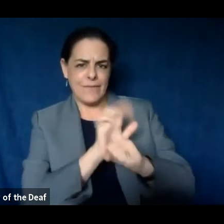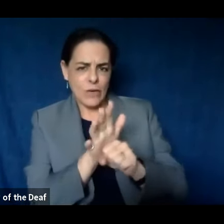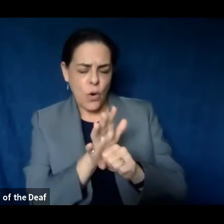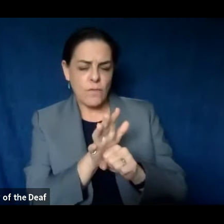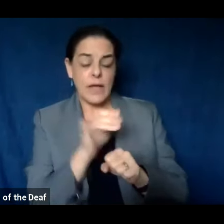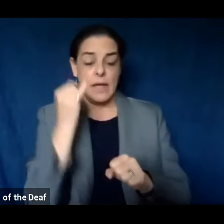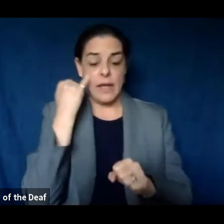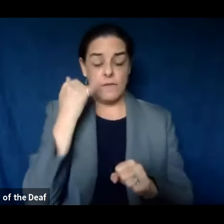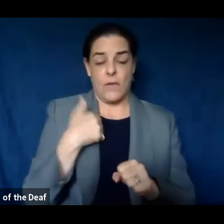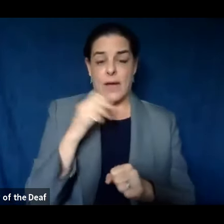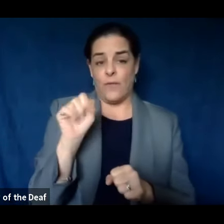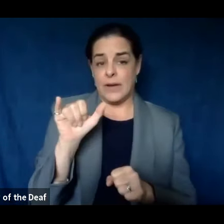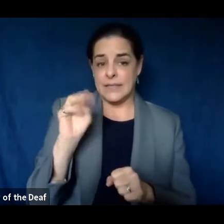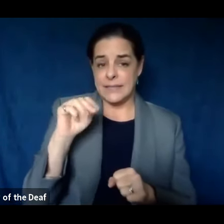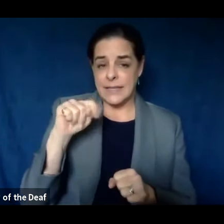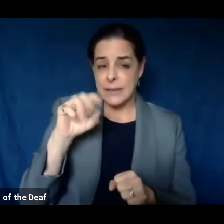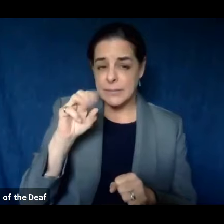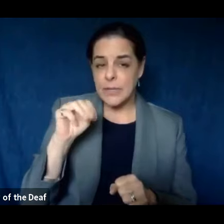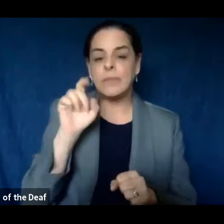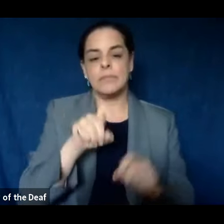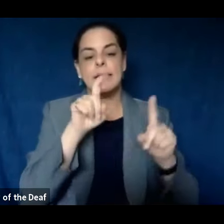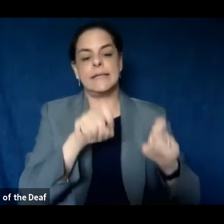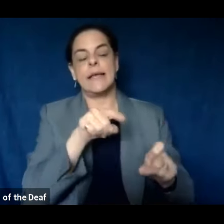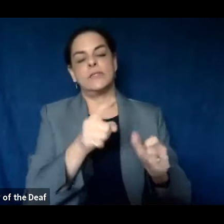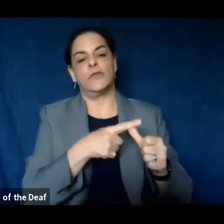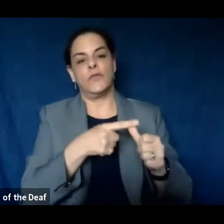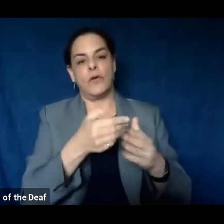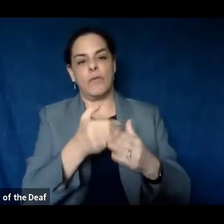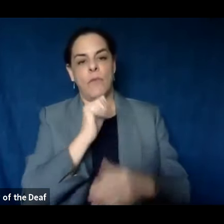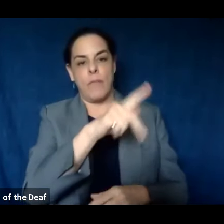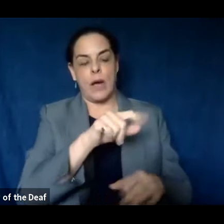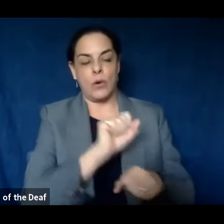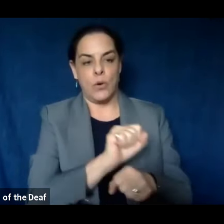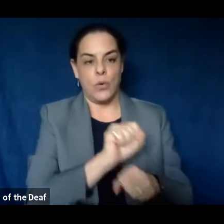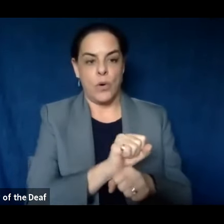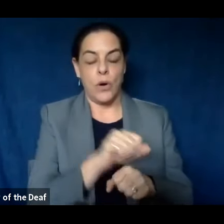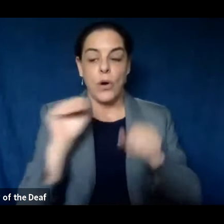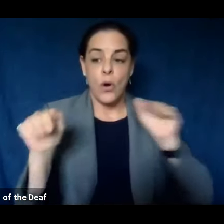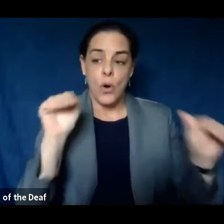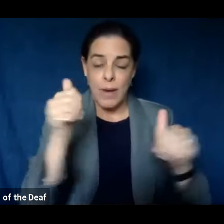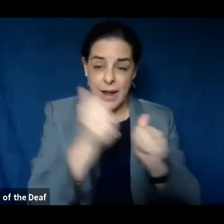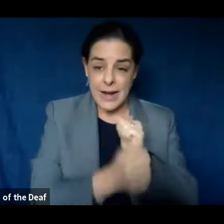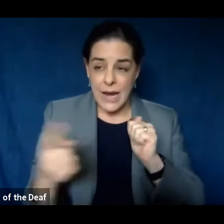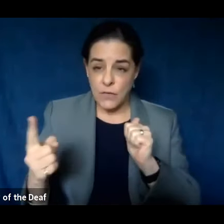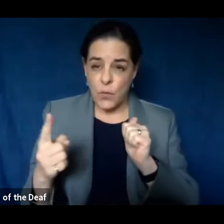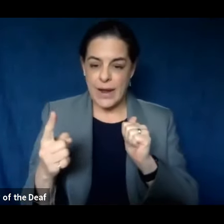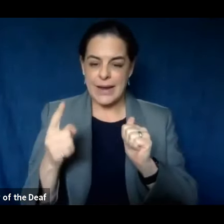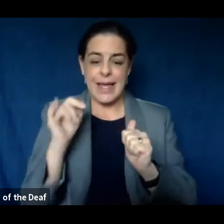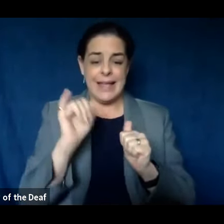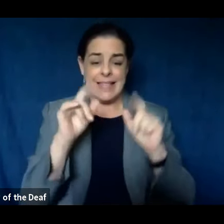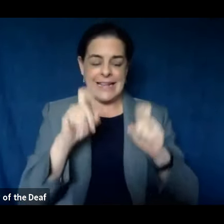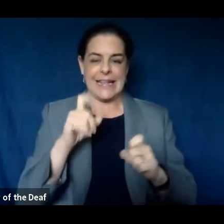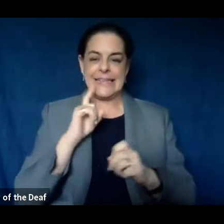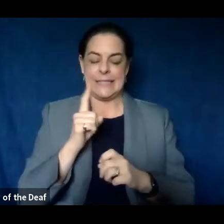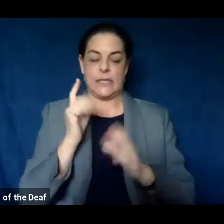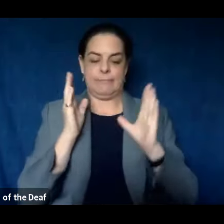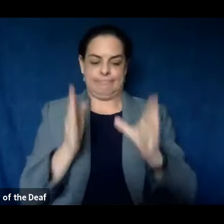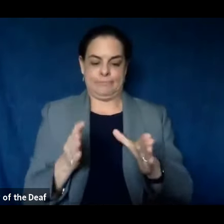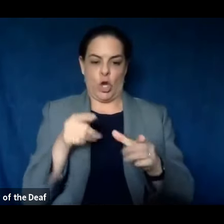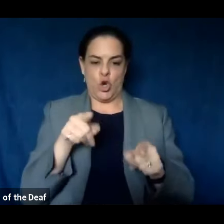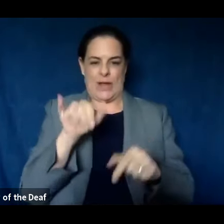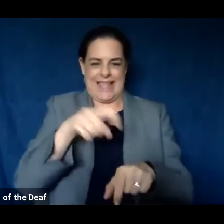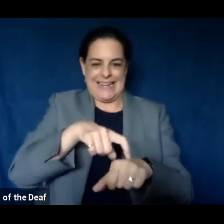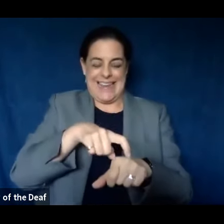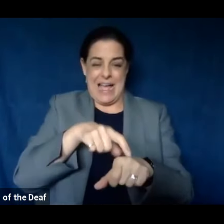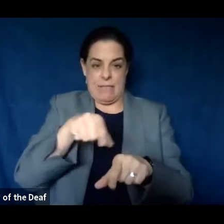have symptoms, they need to be tested before they go back to work. I want to remind everybody that testing is a moment in time. It tells us whether you have it